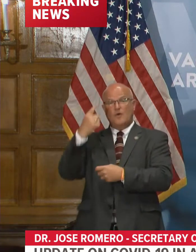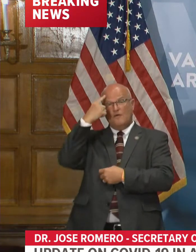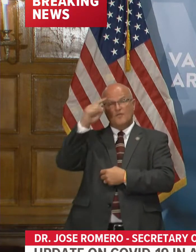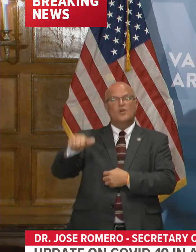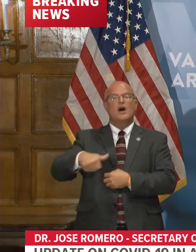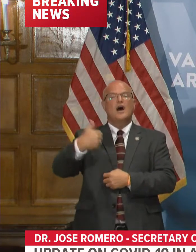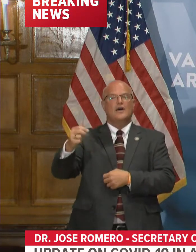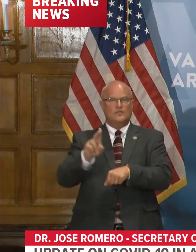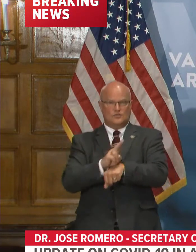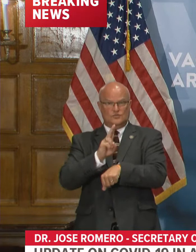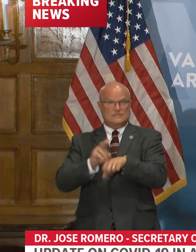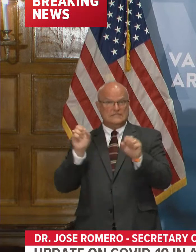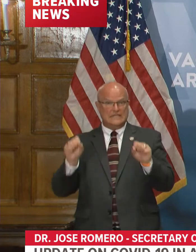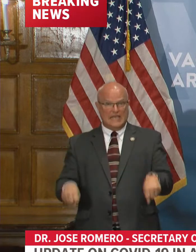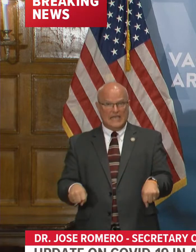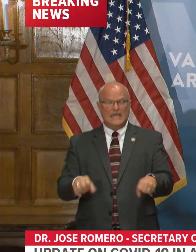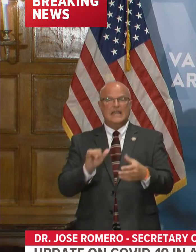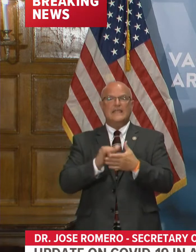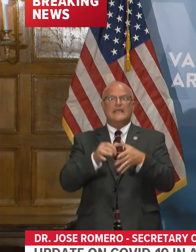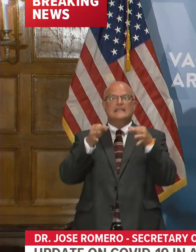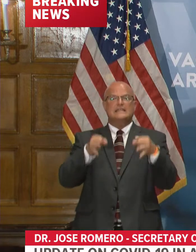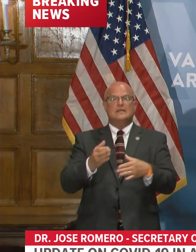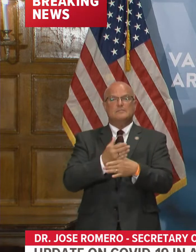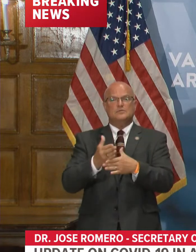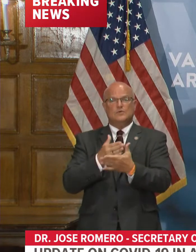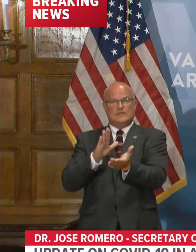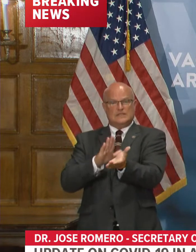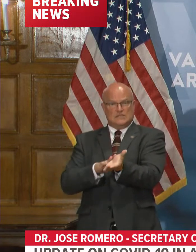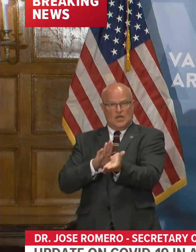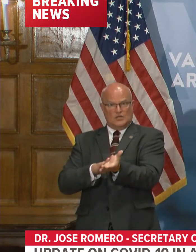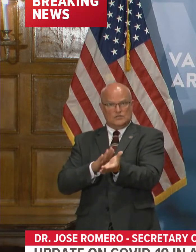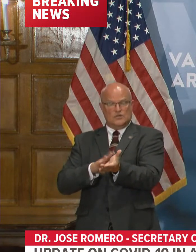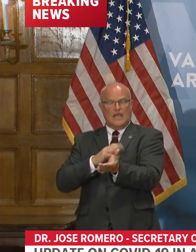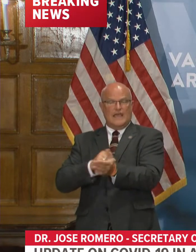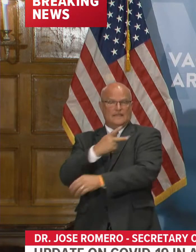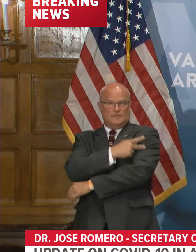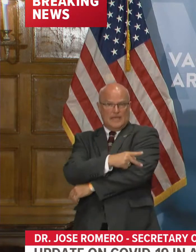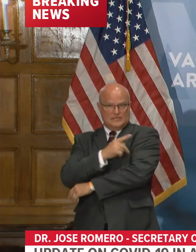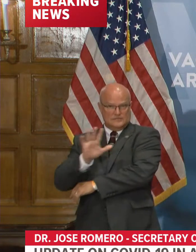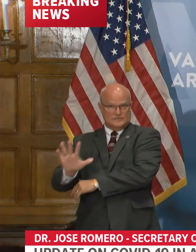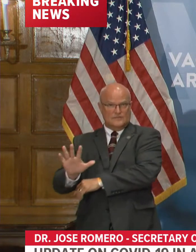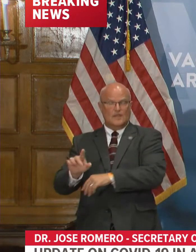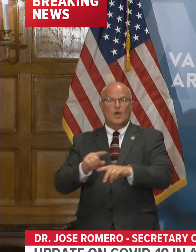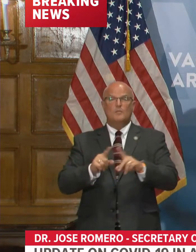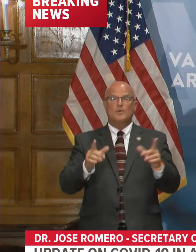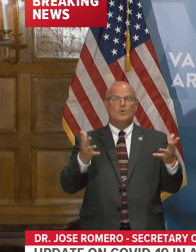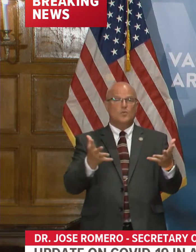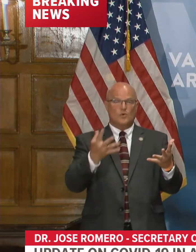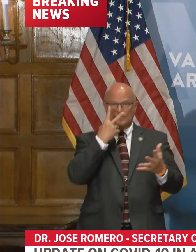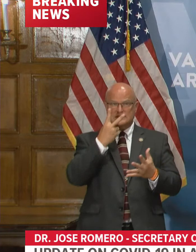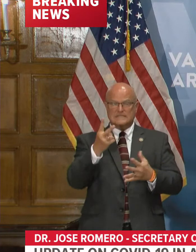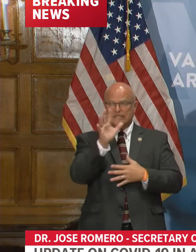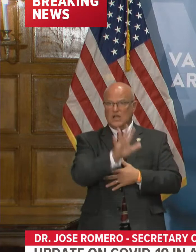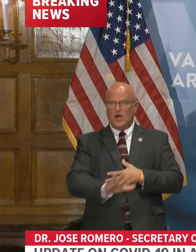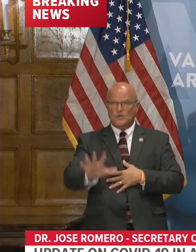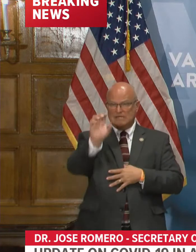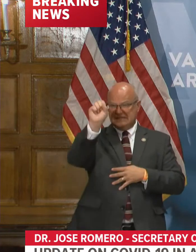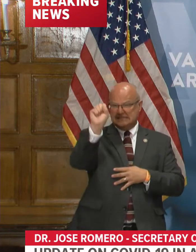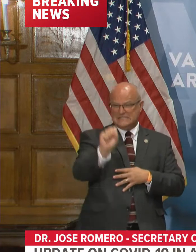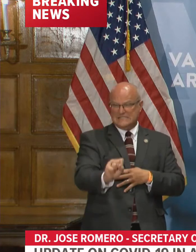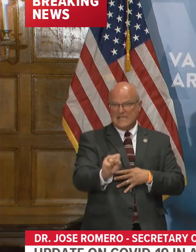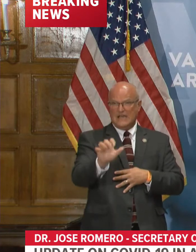other uses, and that is a decision between the physician and his patient. But what we're seeing across the